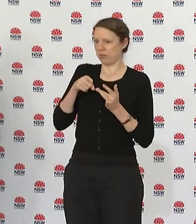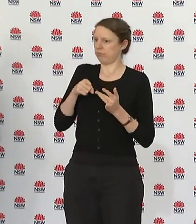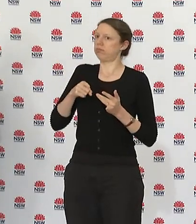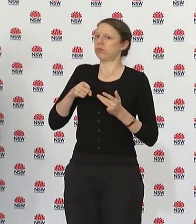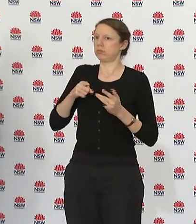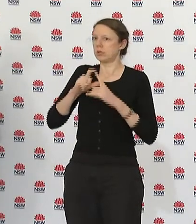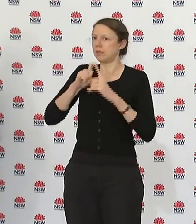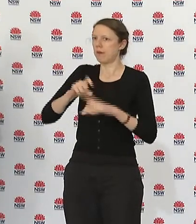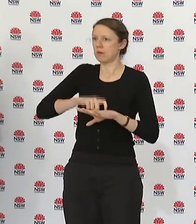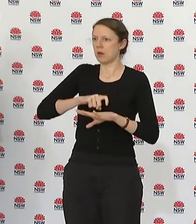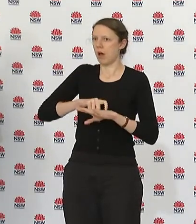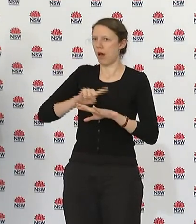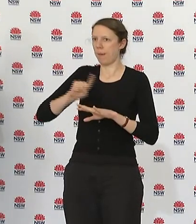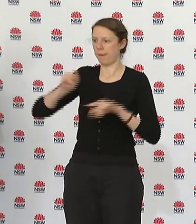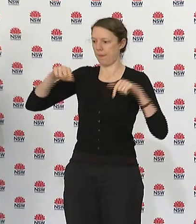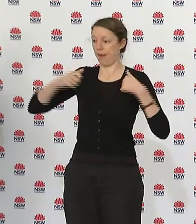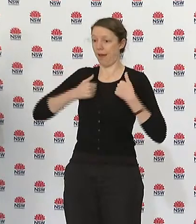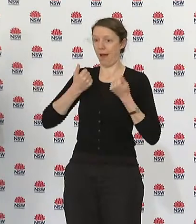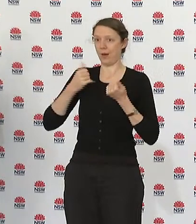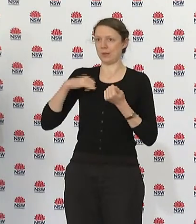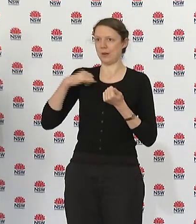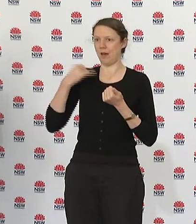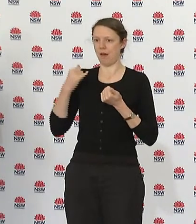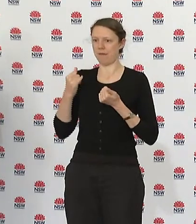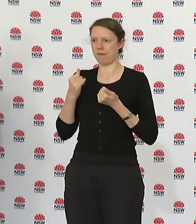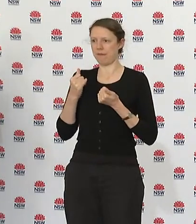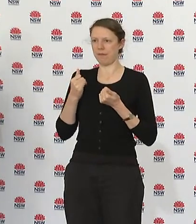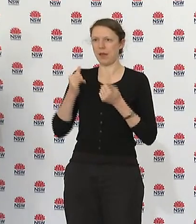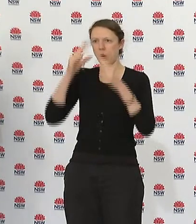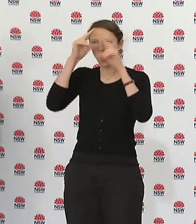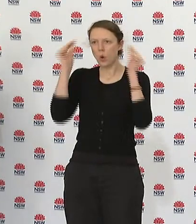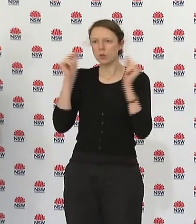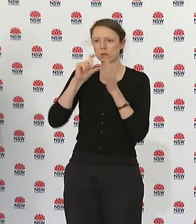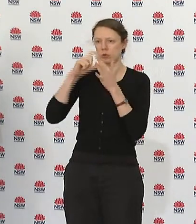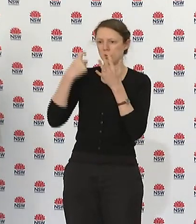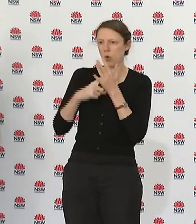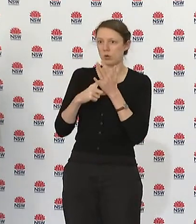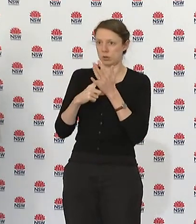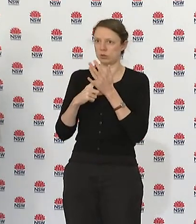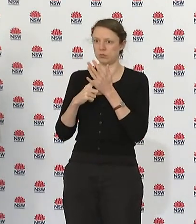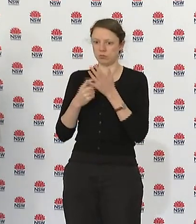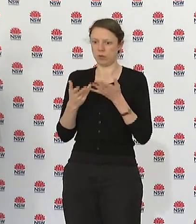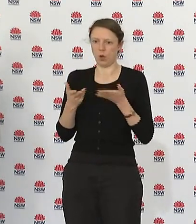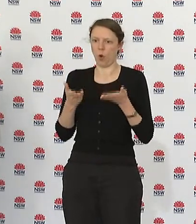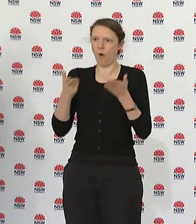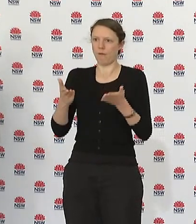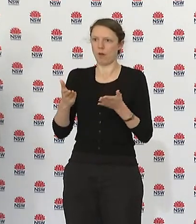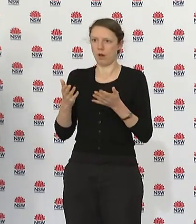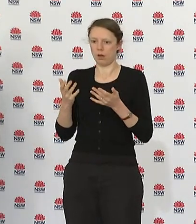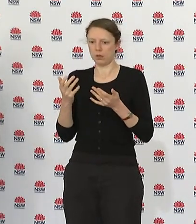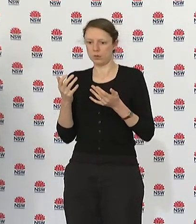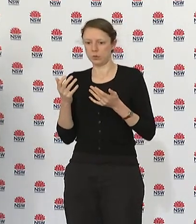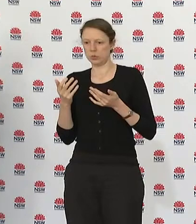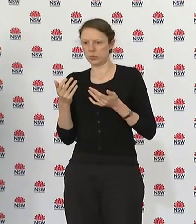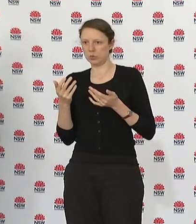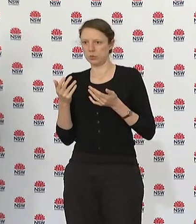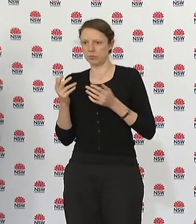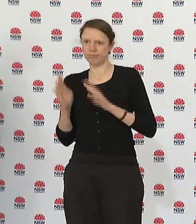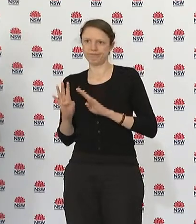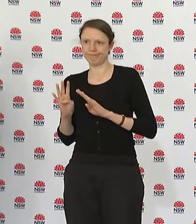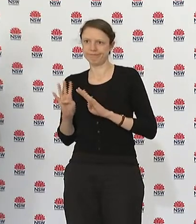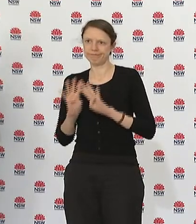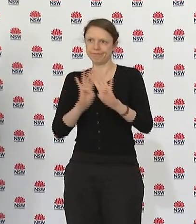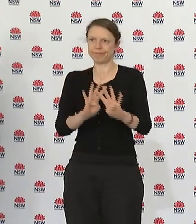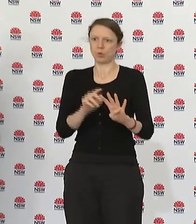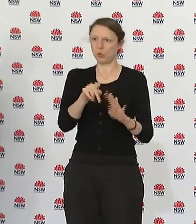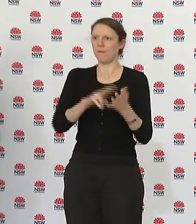we sent down quite a large number of frontline health staff. We actually offered tracing, but the tracing was part of the issue. There